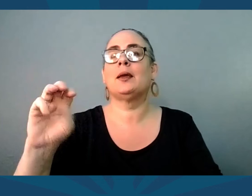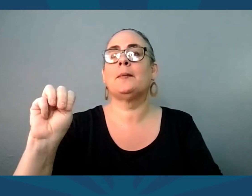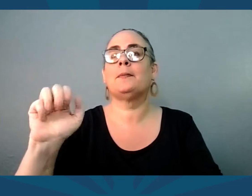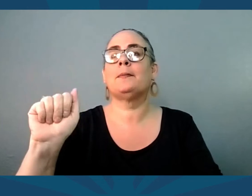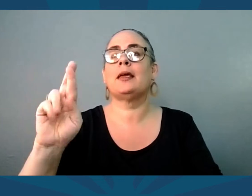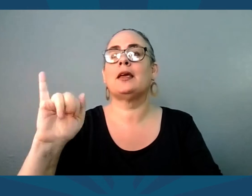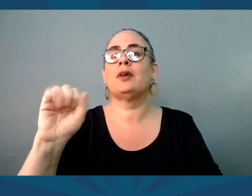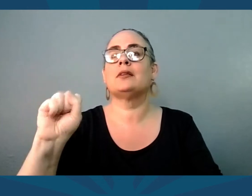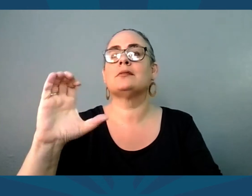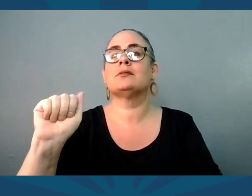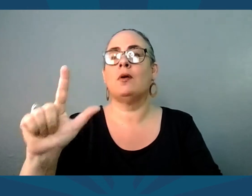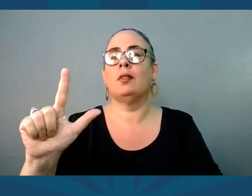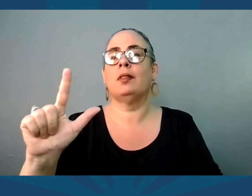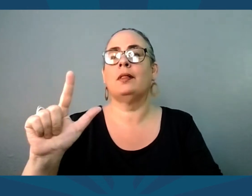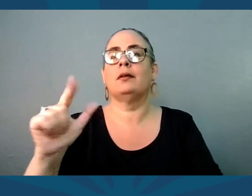Eric Mariscal,